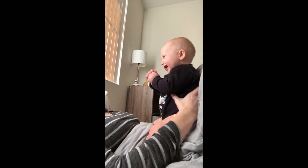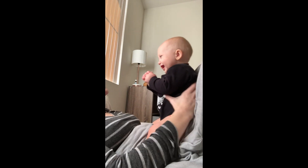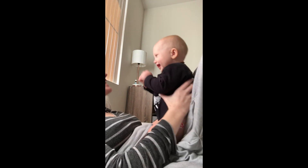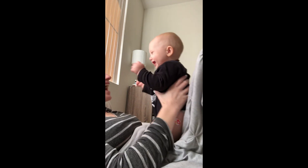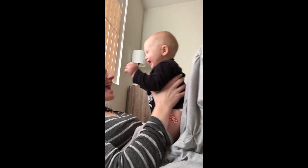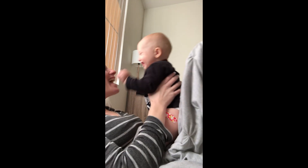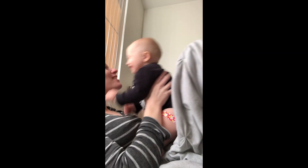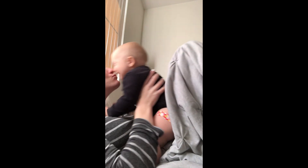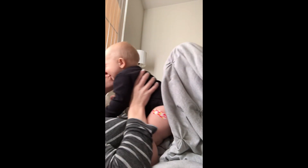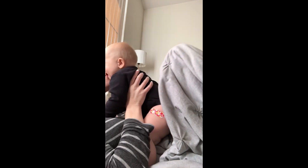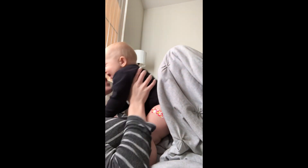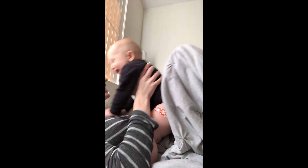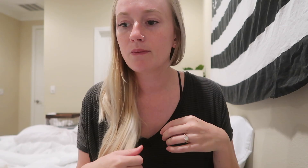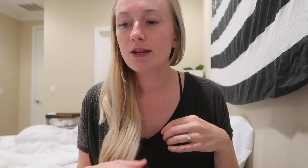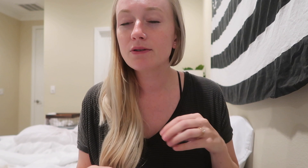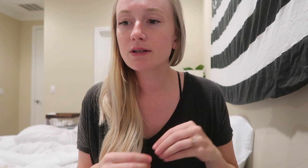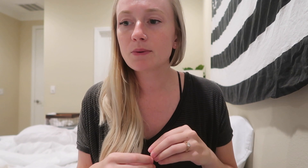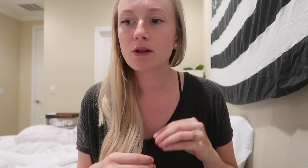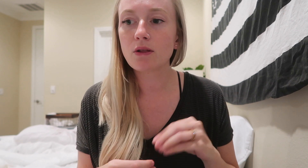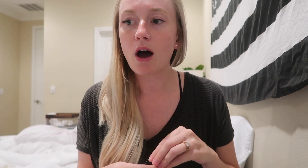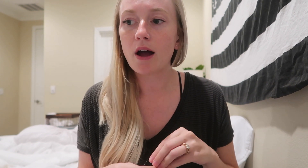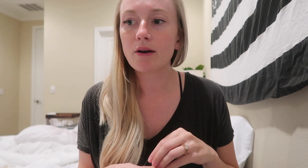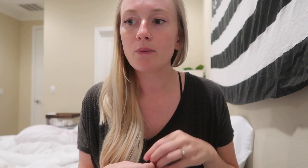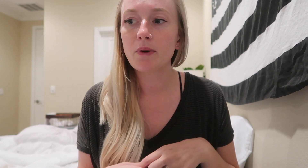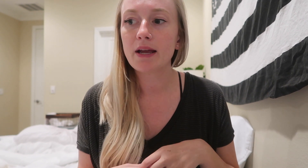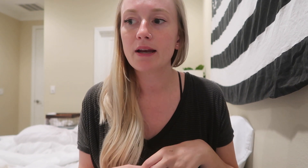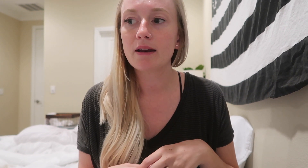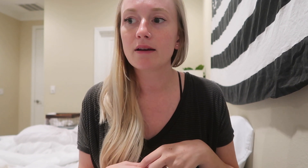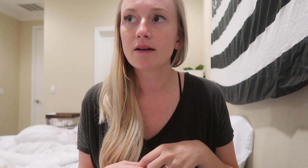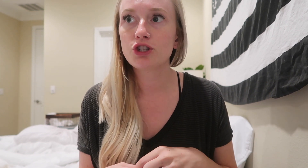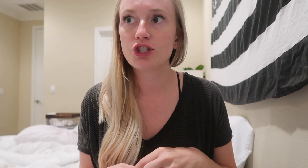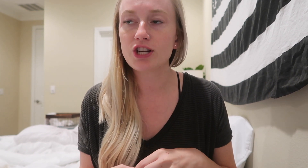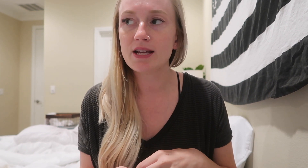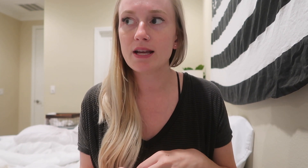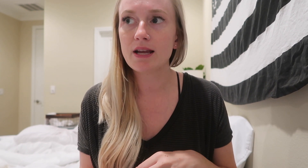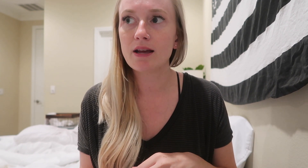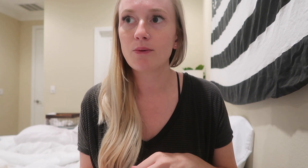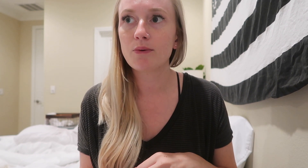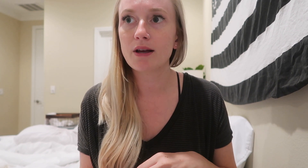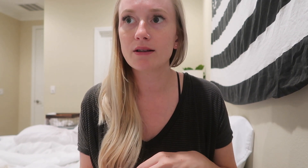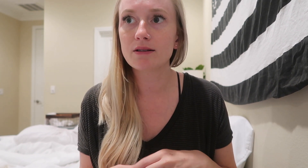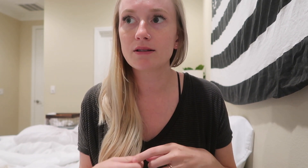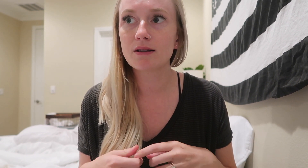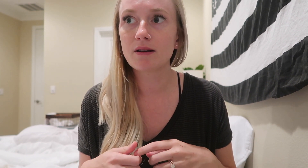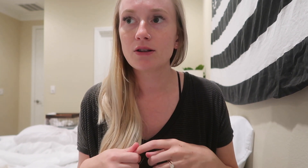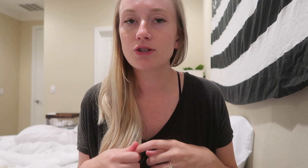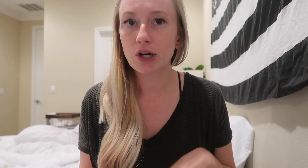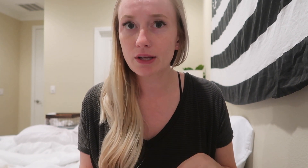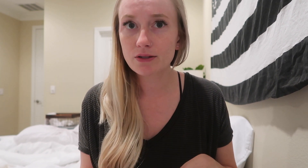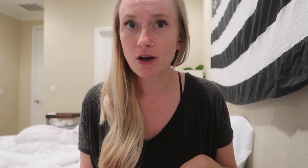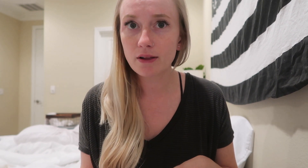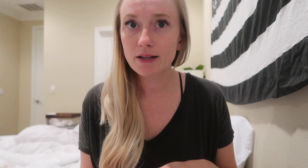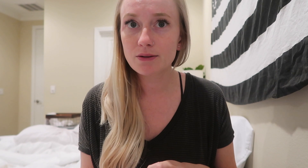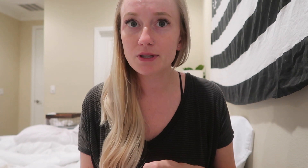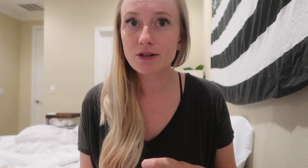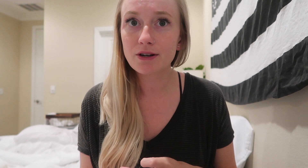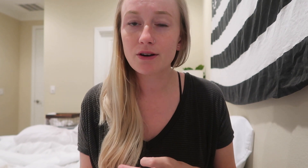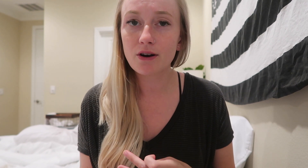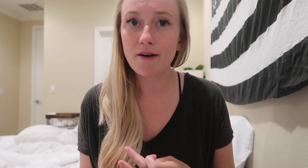Good job. We used this one a lot when she was starting solids. We started her off